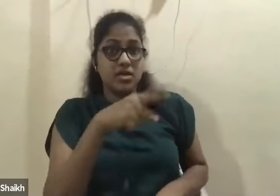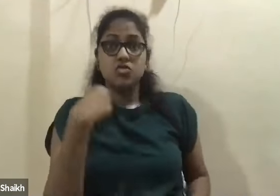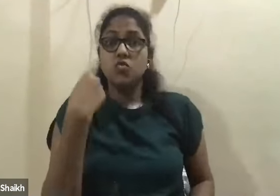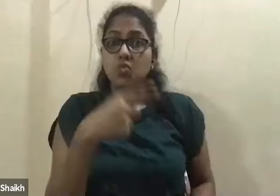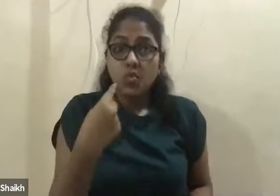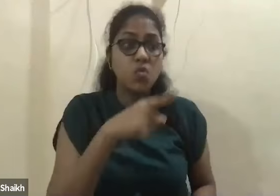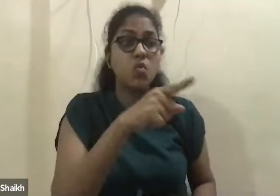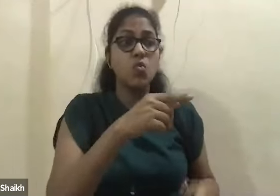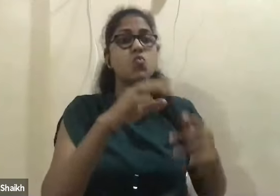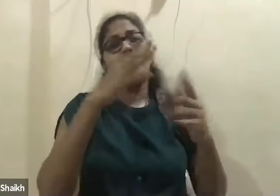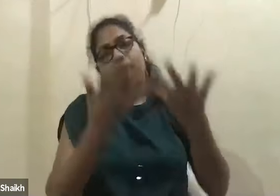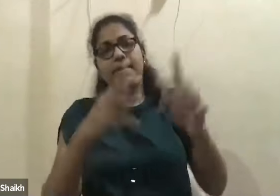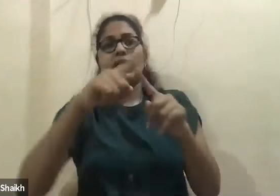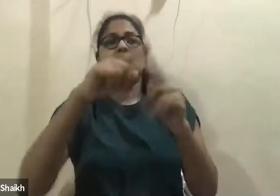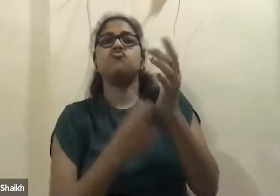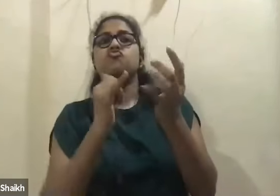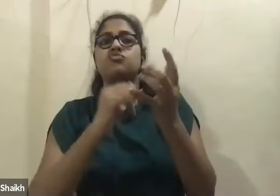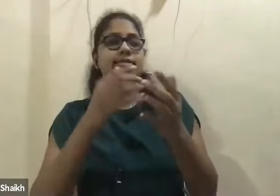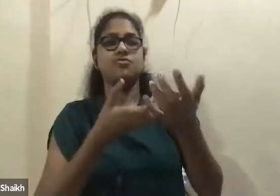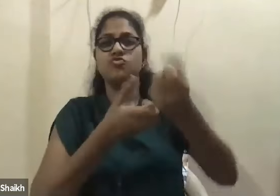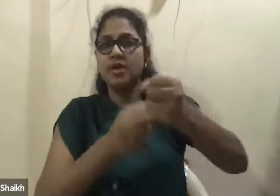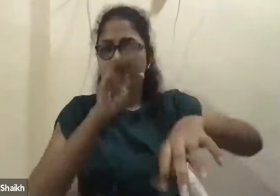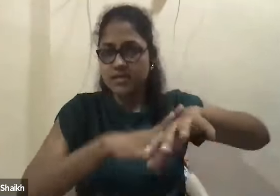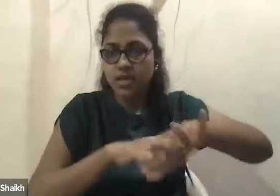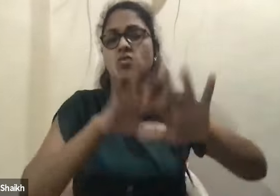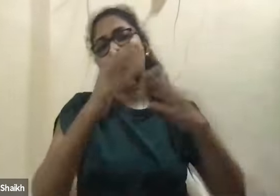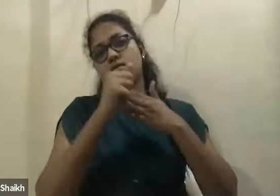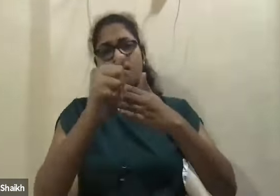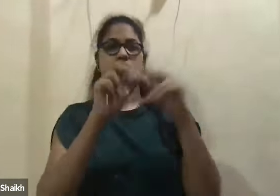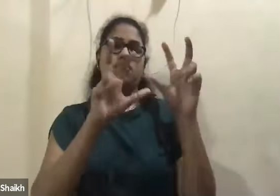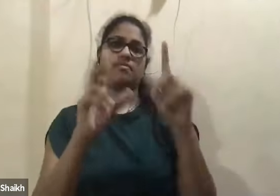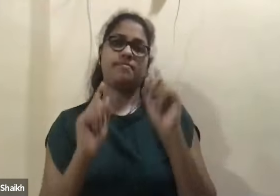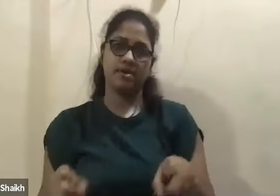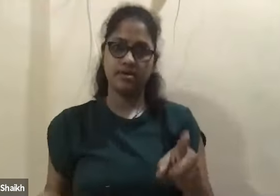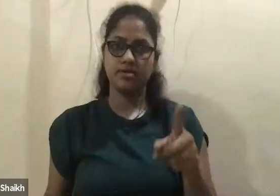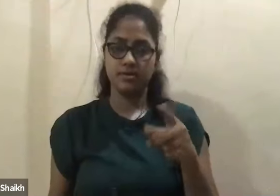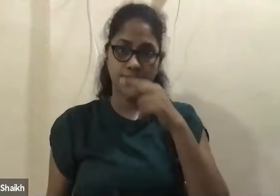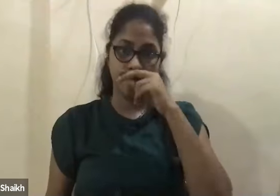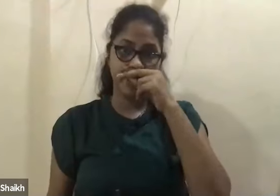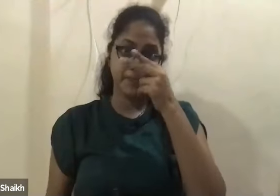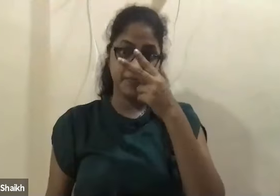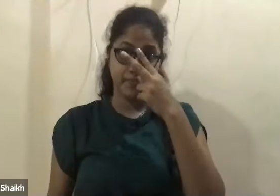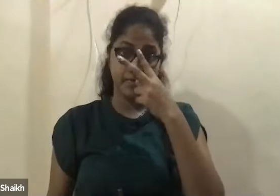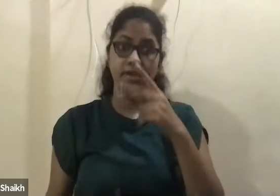a trustee or a guardian. Right, right, Sanchita ma'am said that